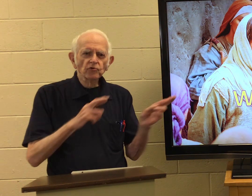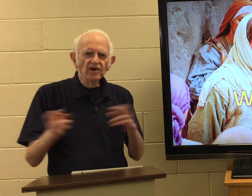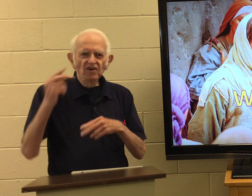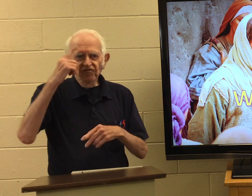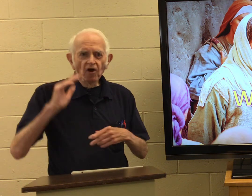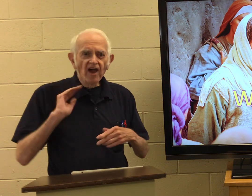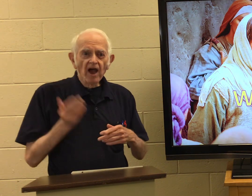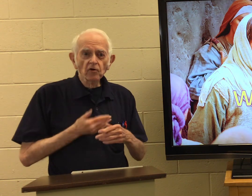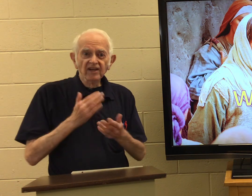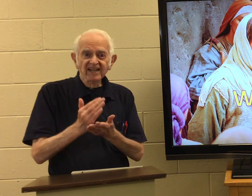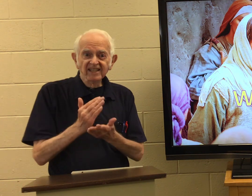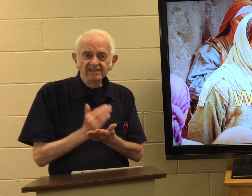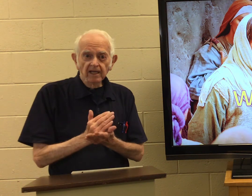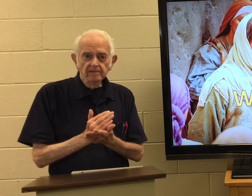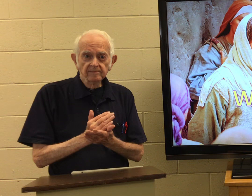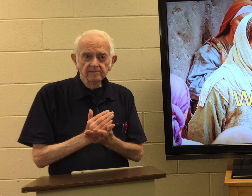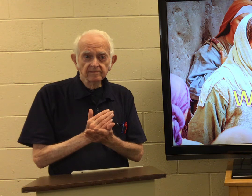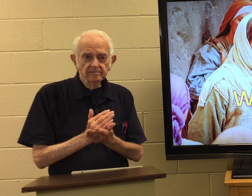Now we're ready for our lesson.